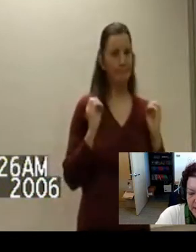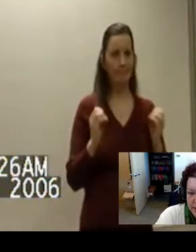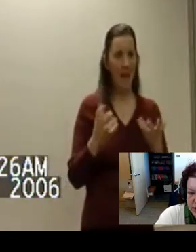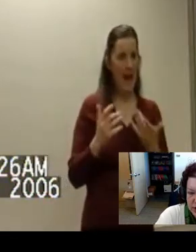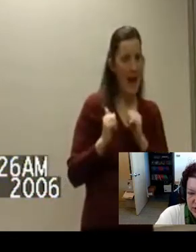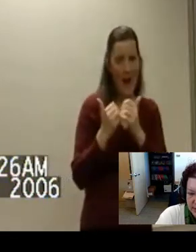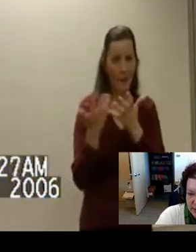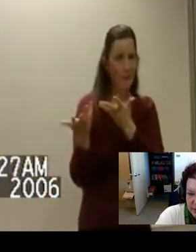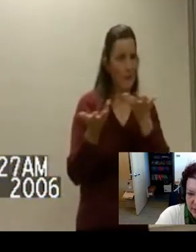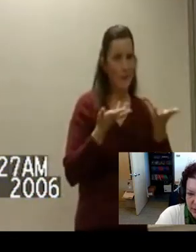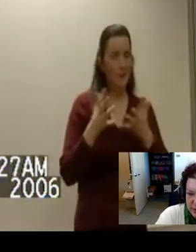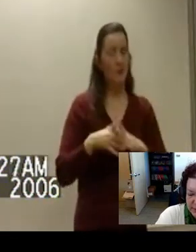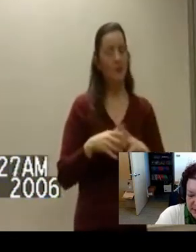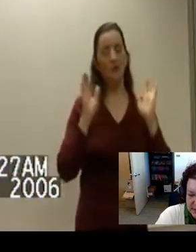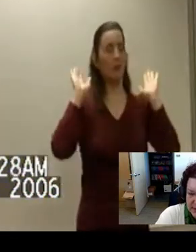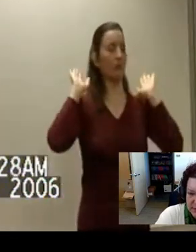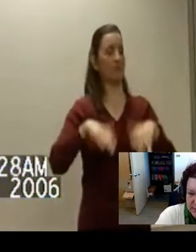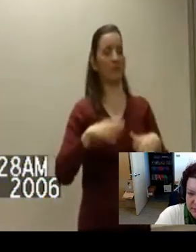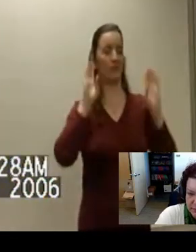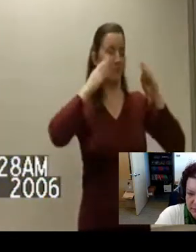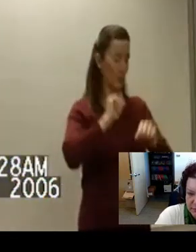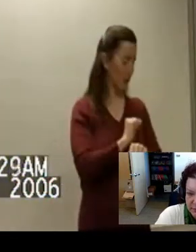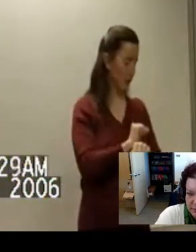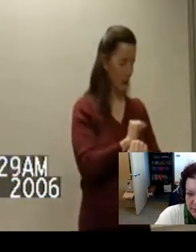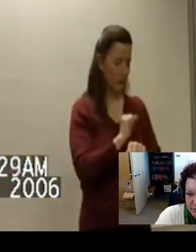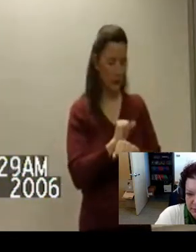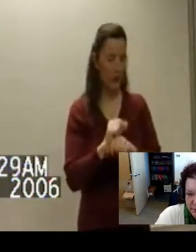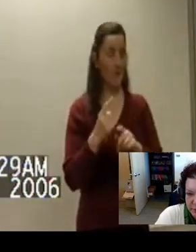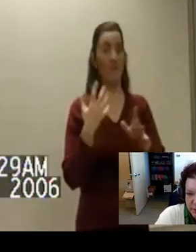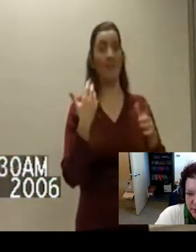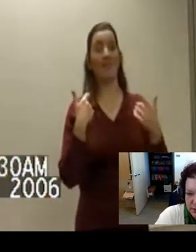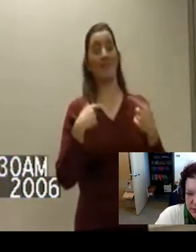And exchanged emails and phone numbers.